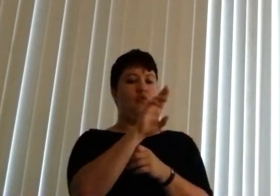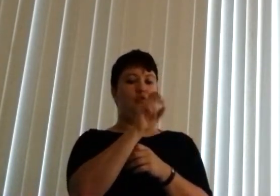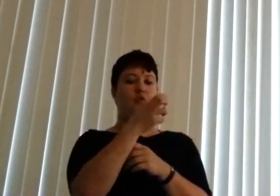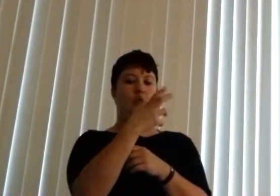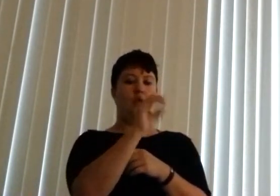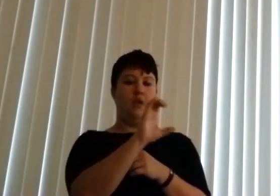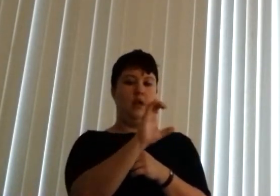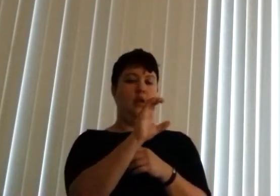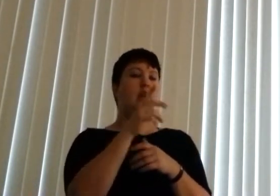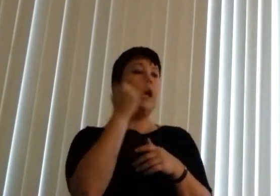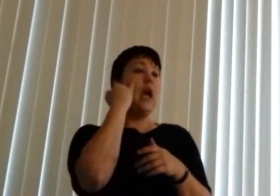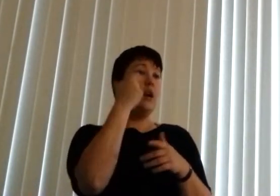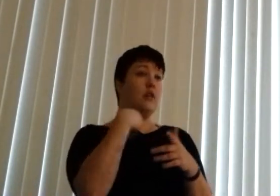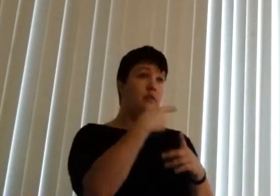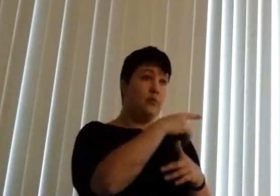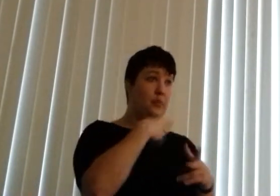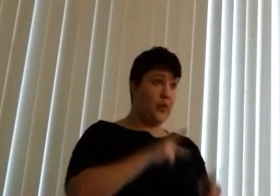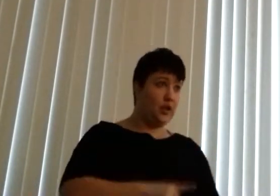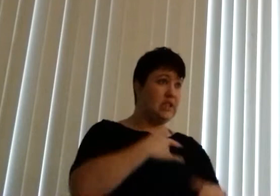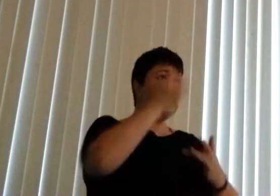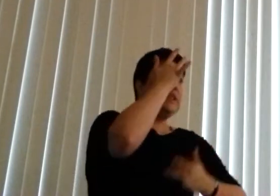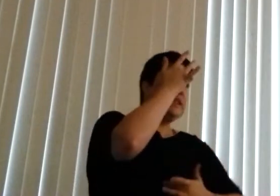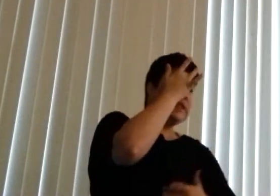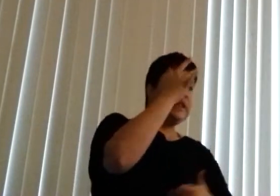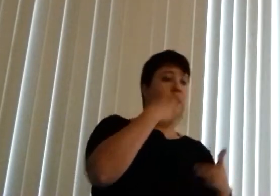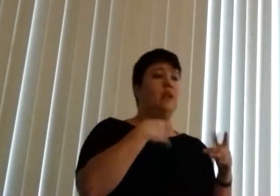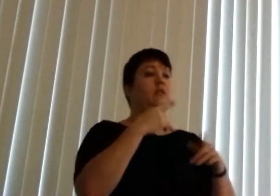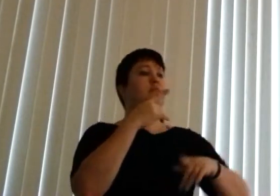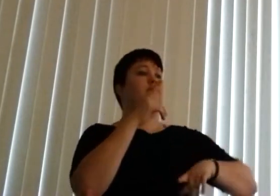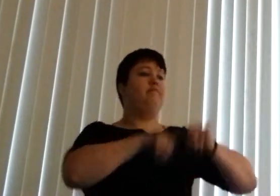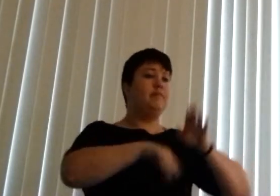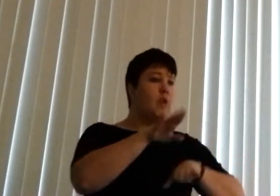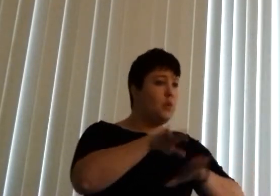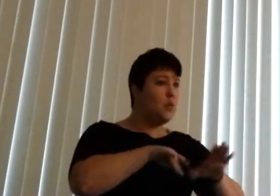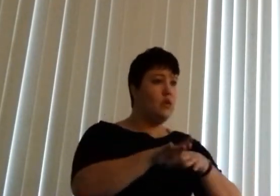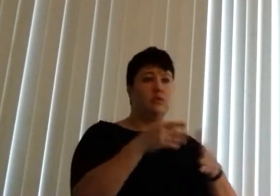paralyzed, should not bear on selection for scarce resources.